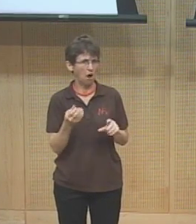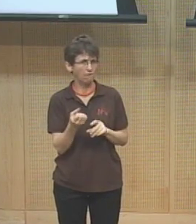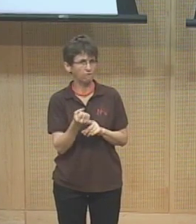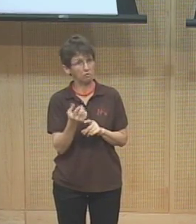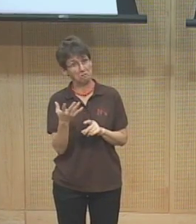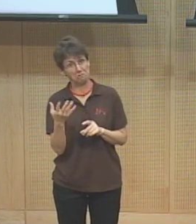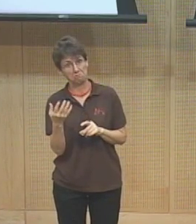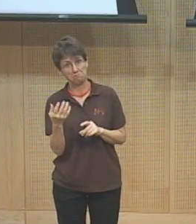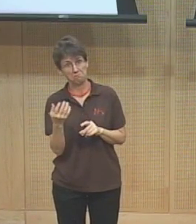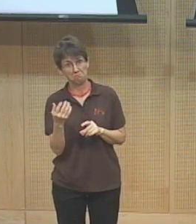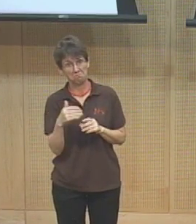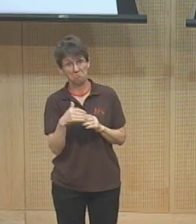future generations.